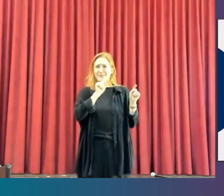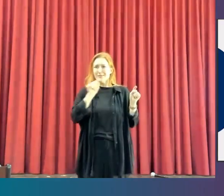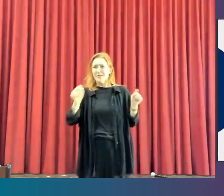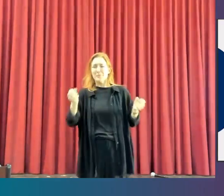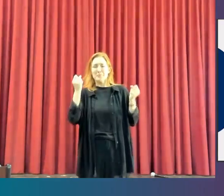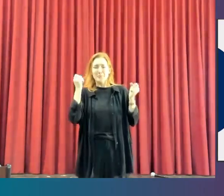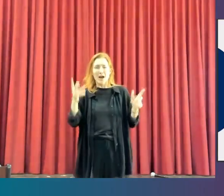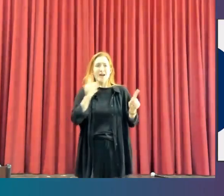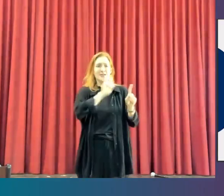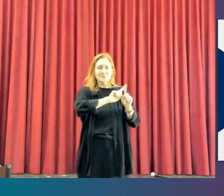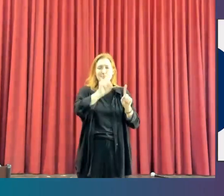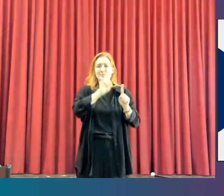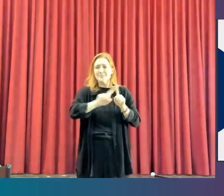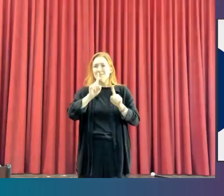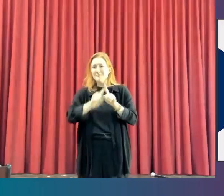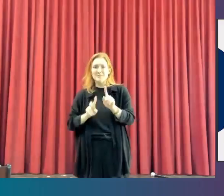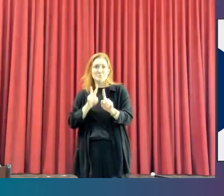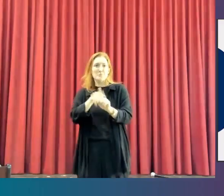transactions.